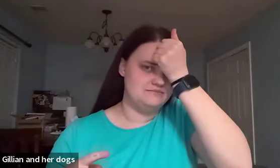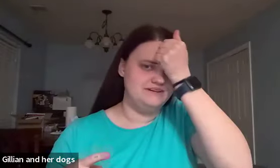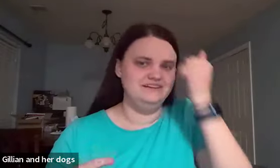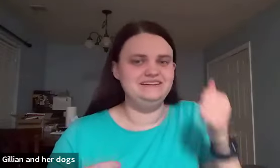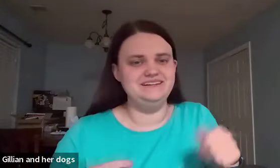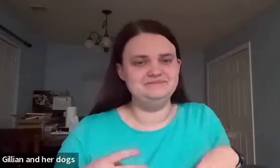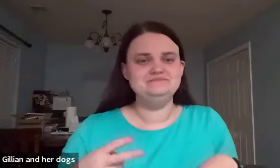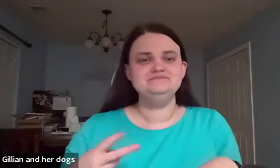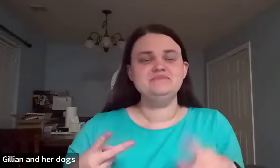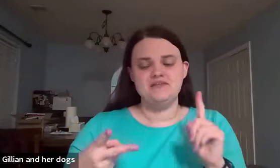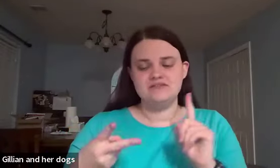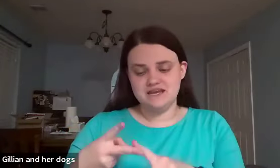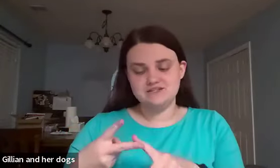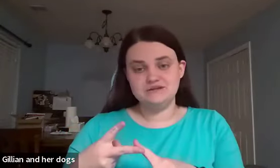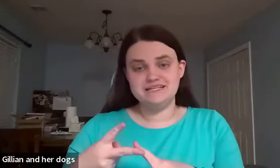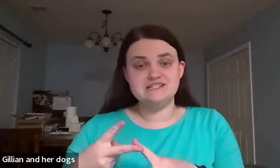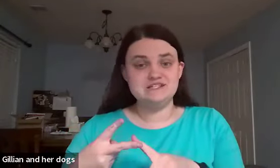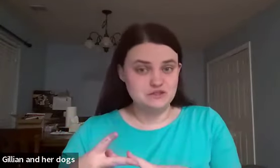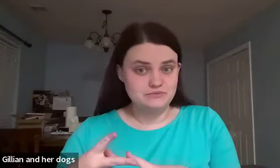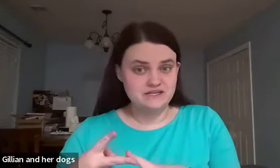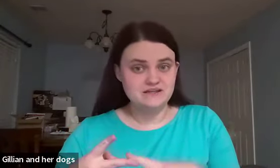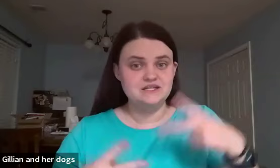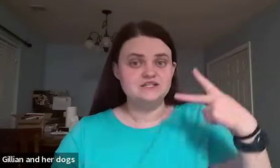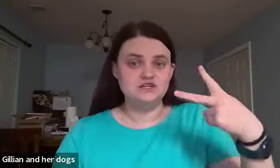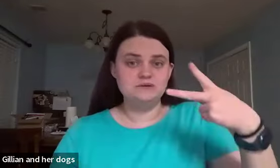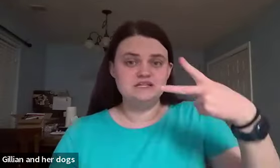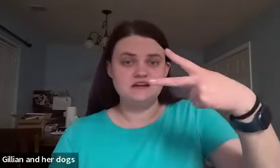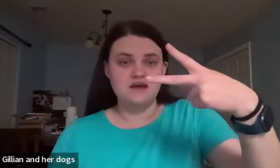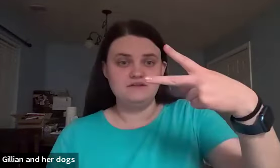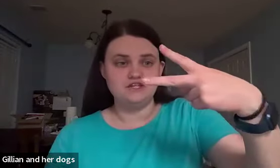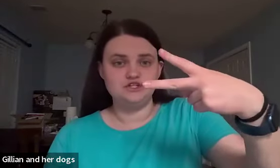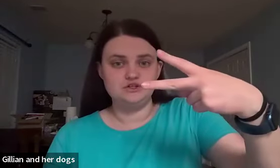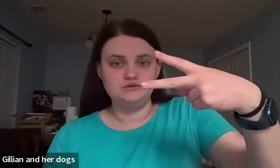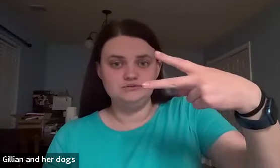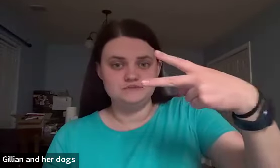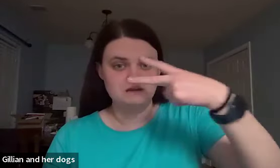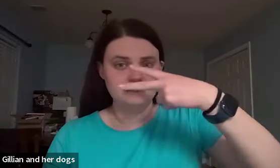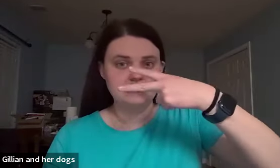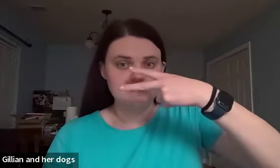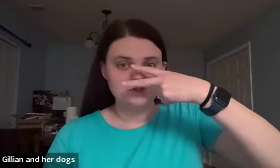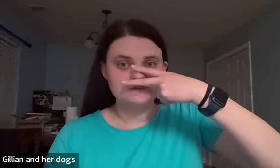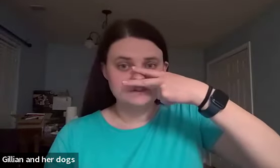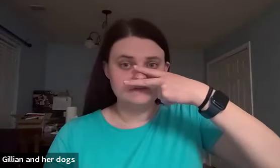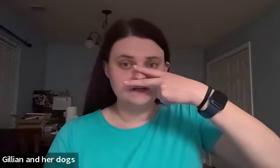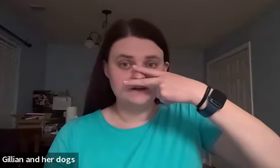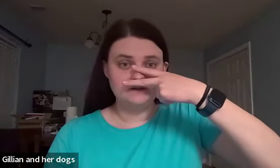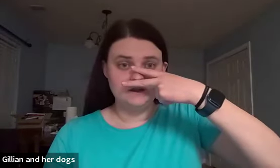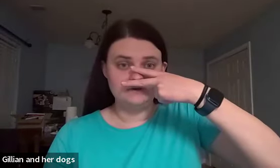dumb. The next one is stupid. Stupid is gonna have like a two sideways. You start in front of your